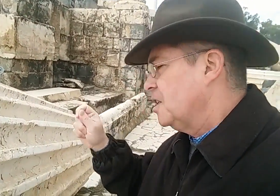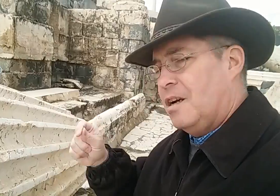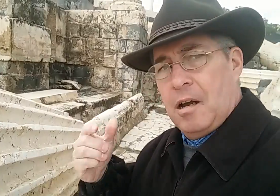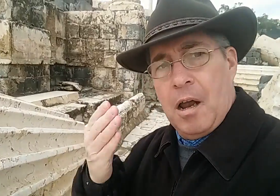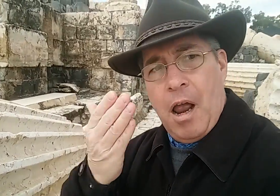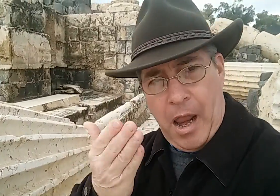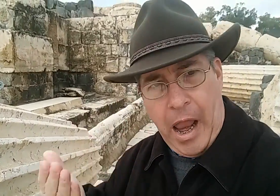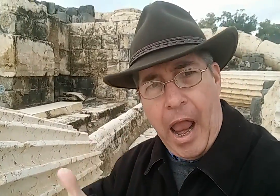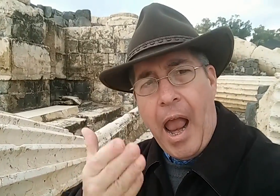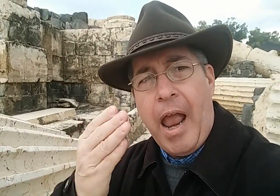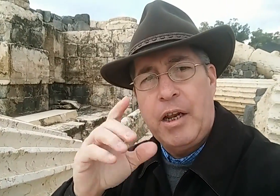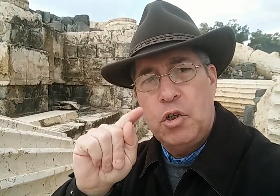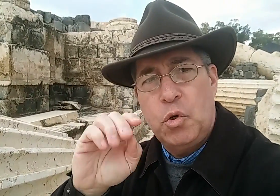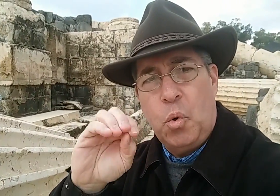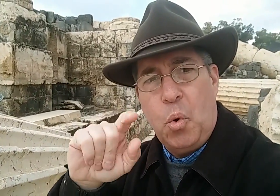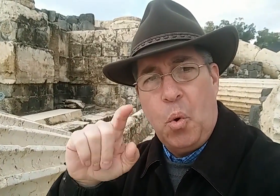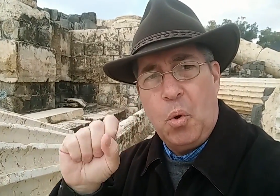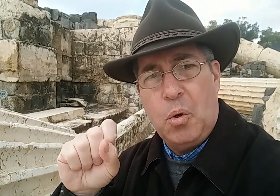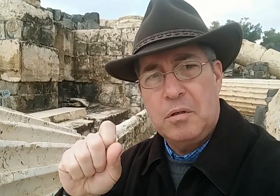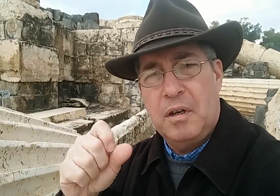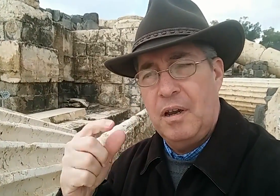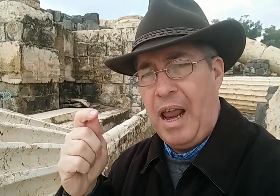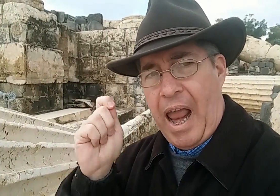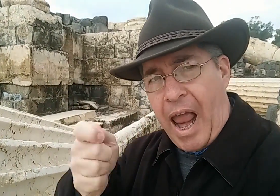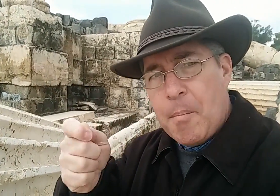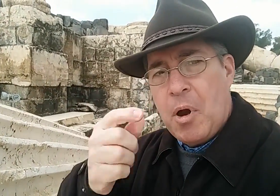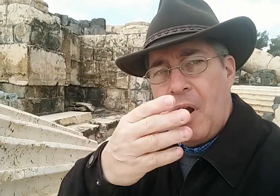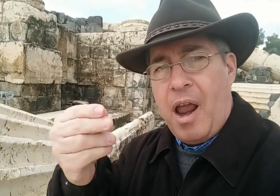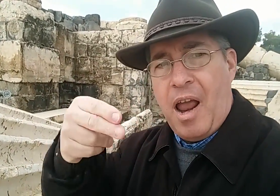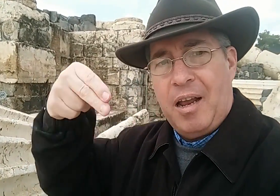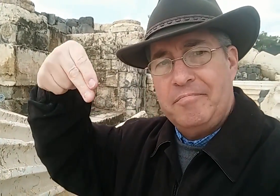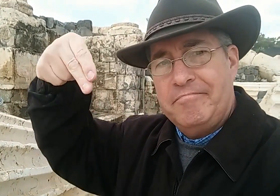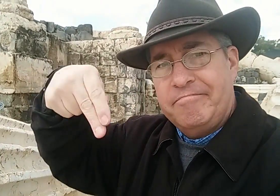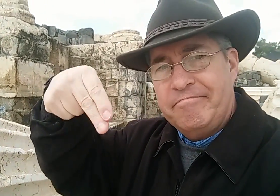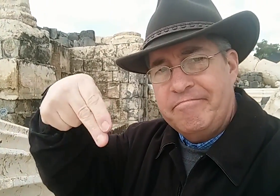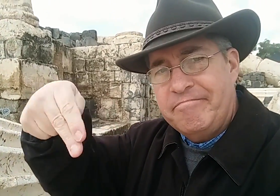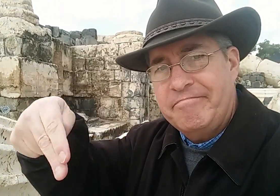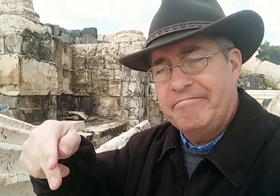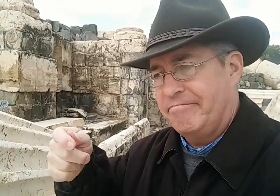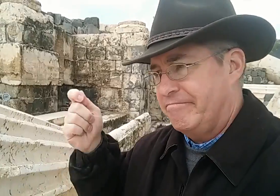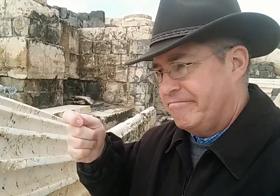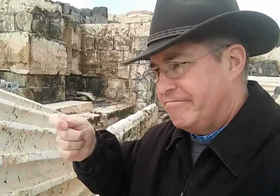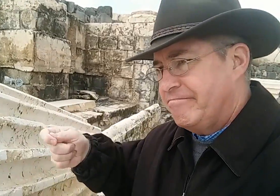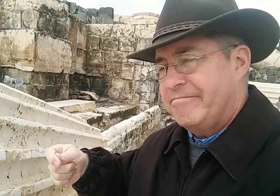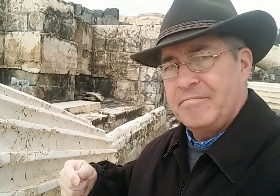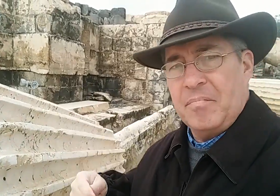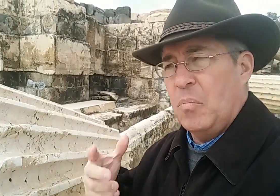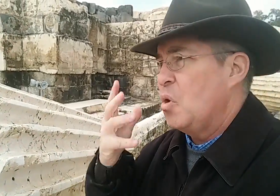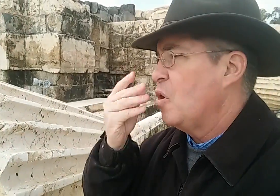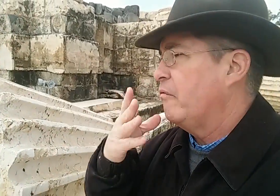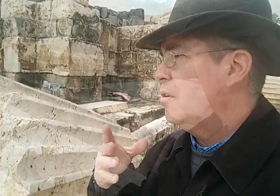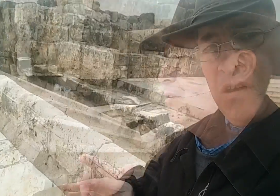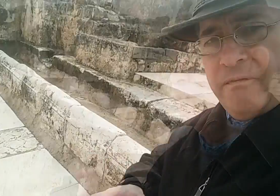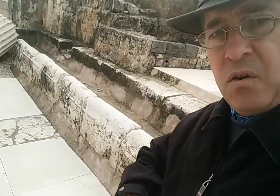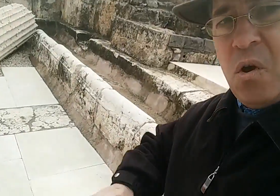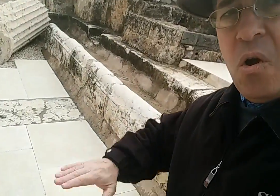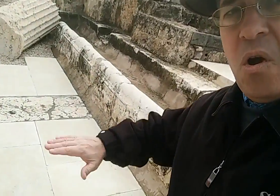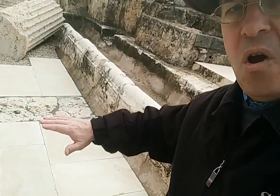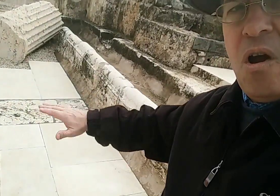It's amazing how that would have all been done with hand tools. Hands and hammer and chisel. It's beautiful